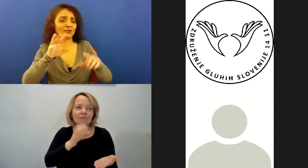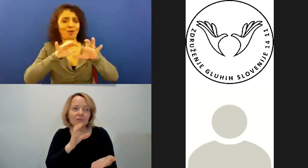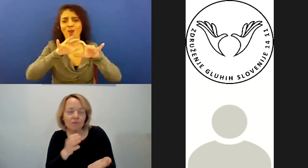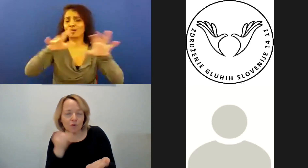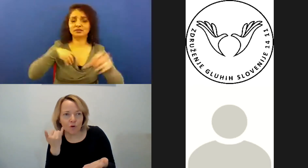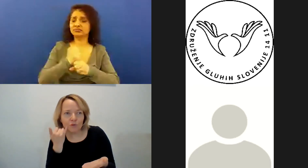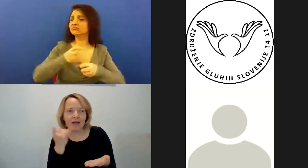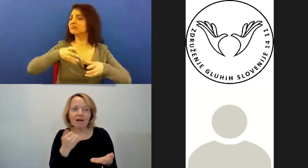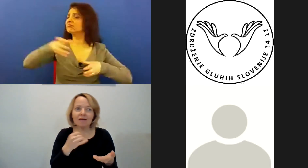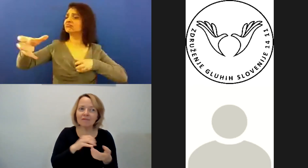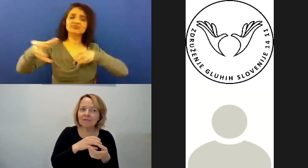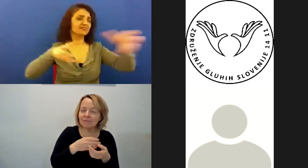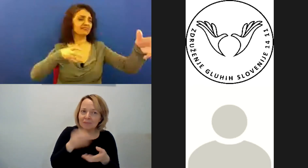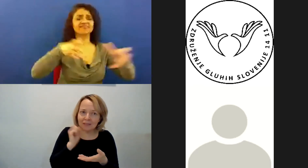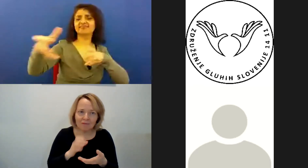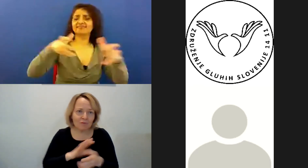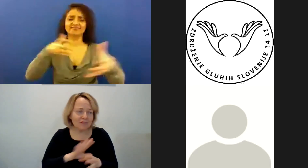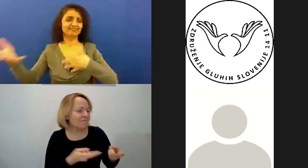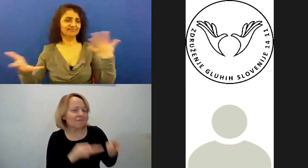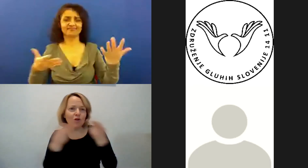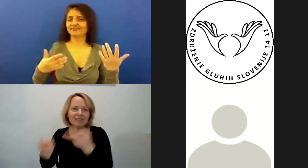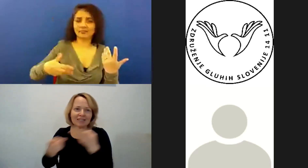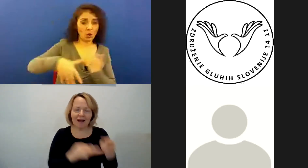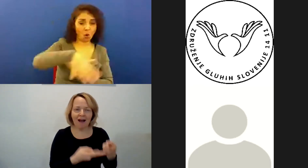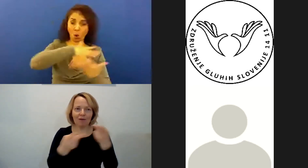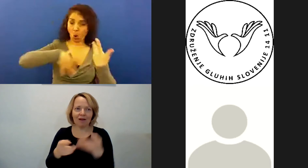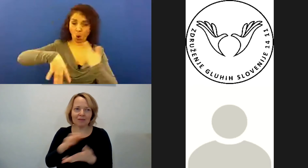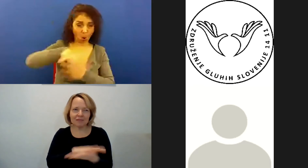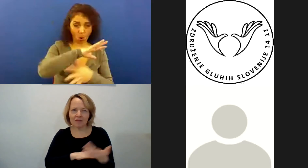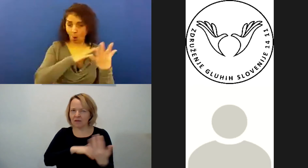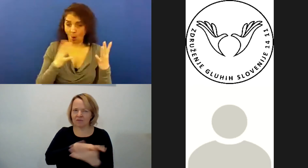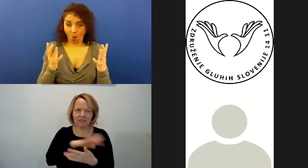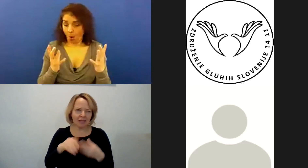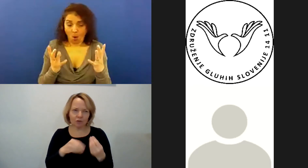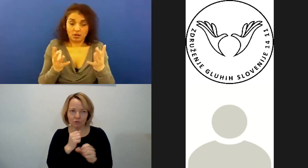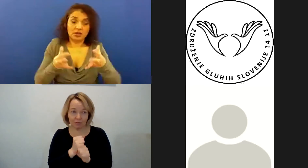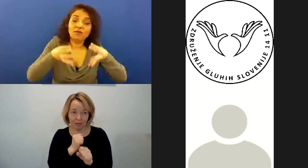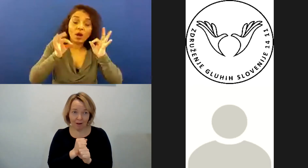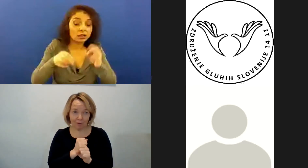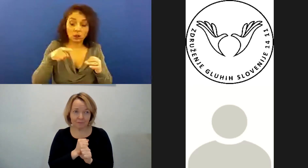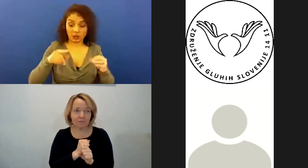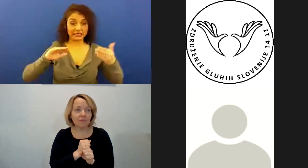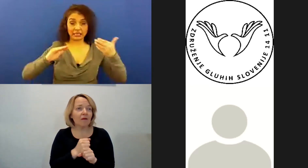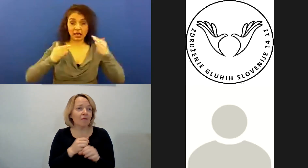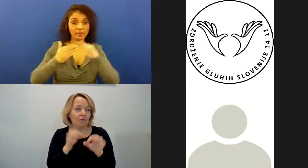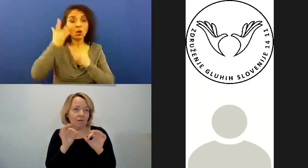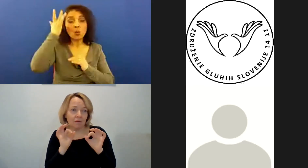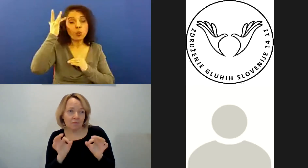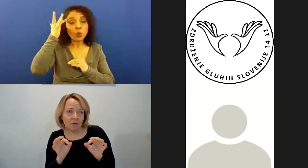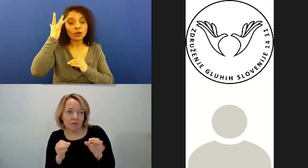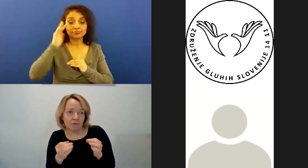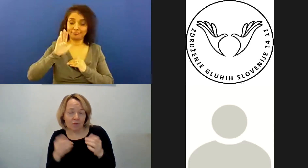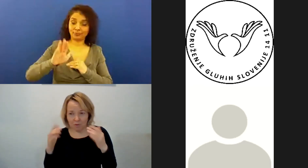gesture for beer, I would serve them one. So we talked hearing guests, different signs, beer, wine,